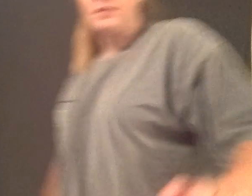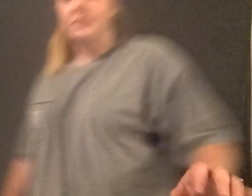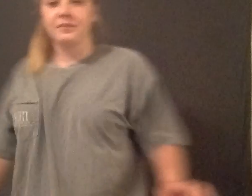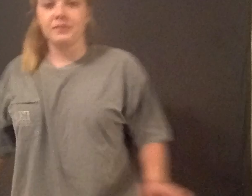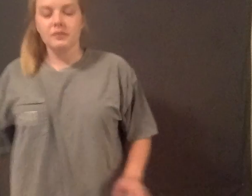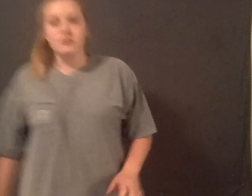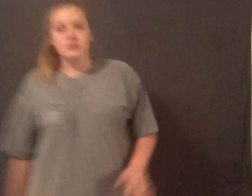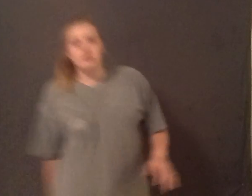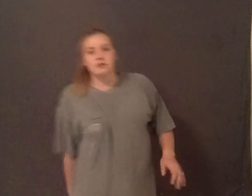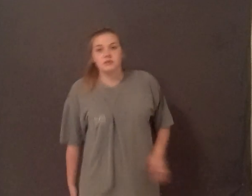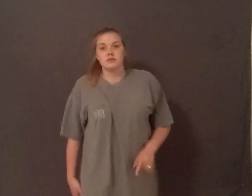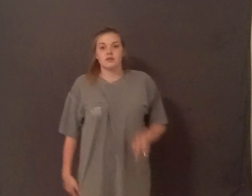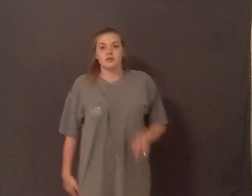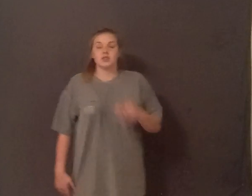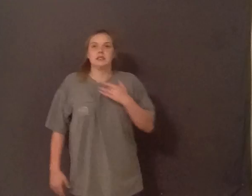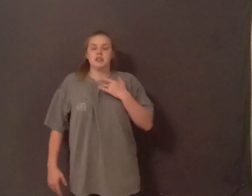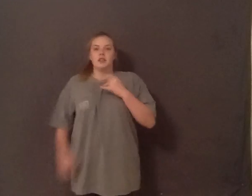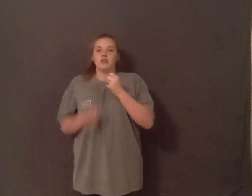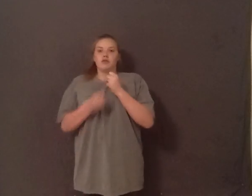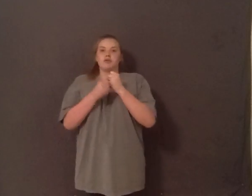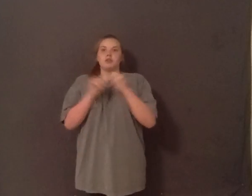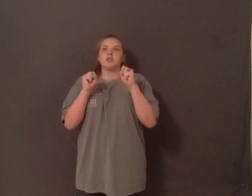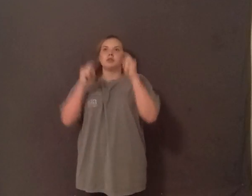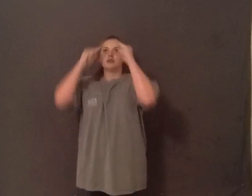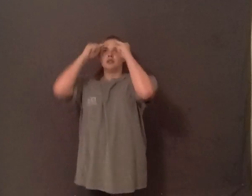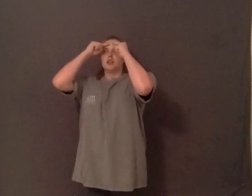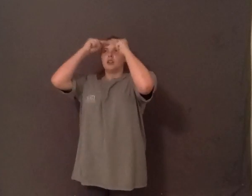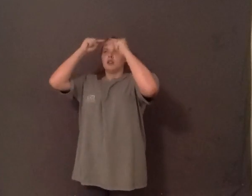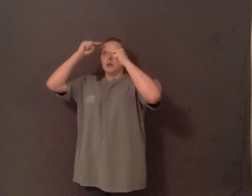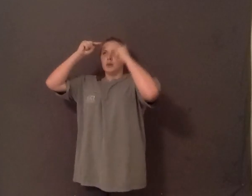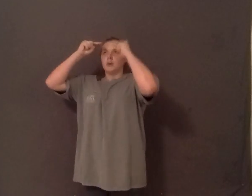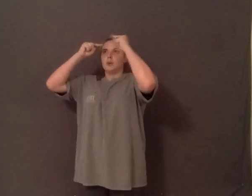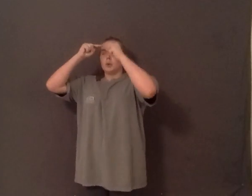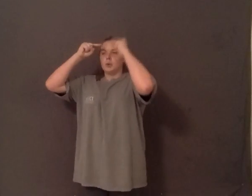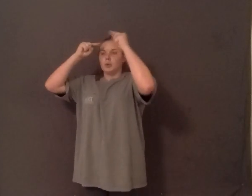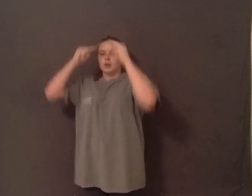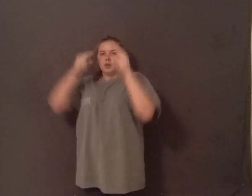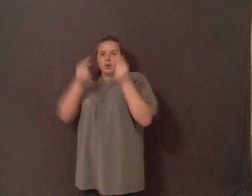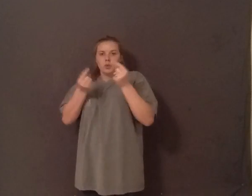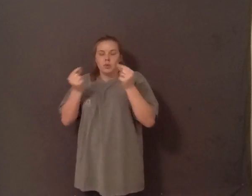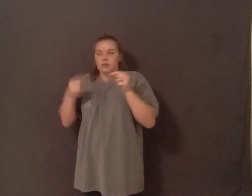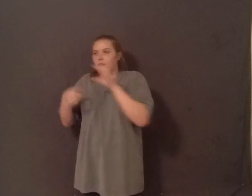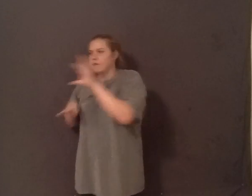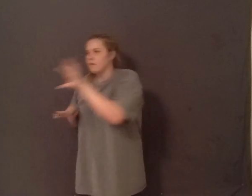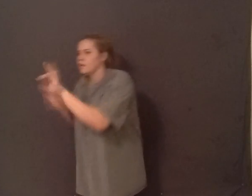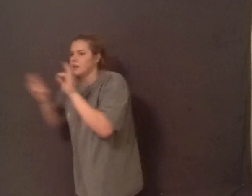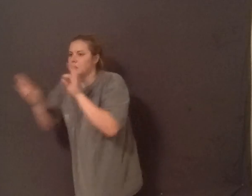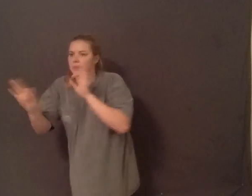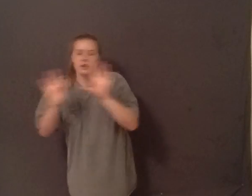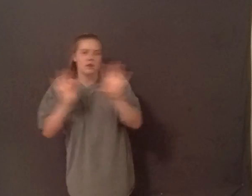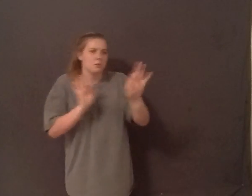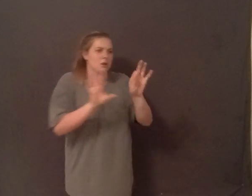in order to be free of the thoughts that create stress, we first have to identify what specific thoughts, beliefs, or